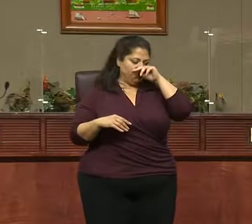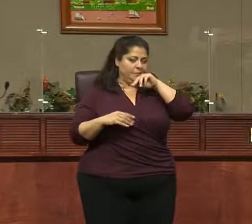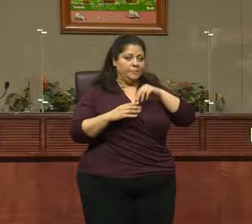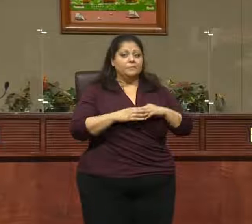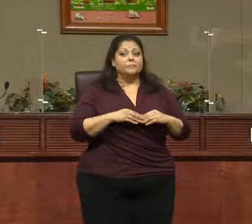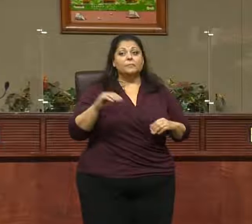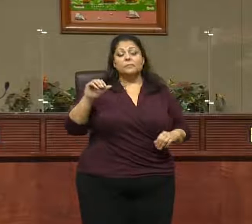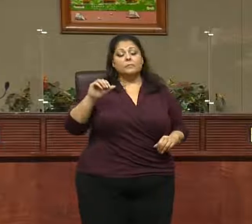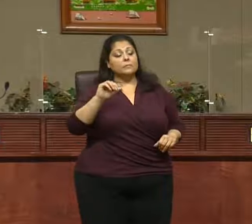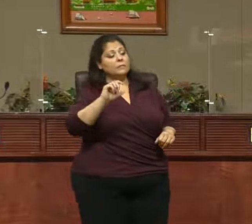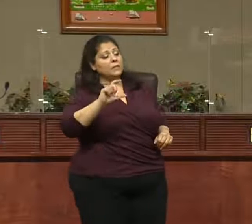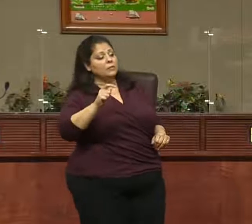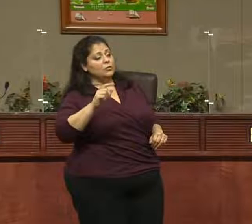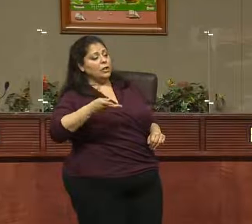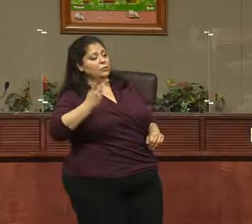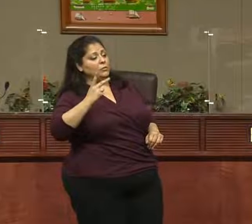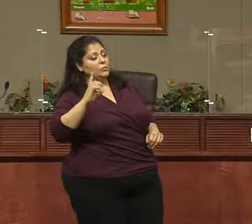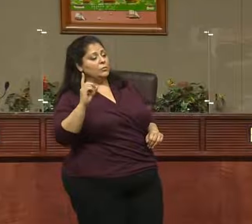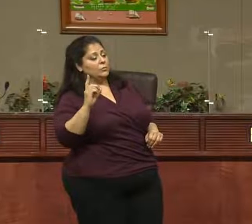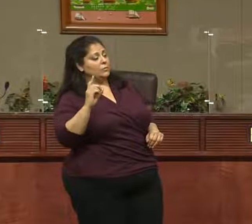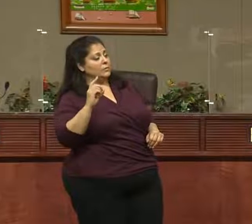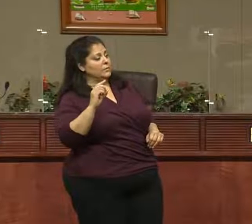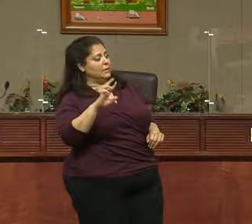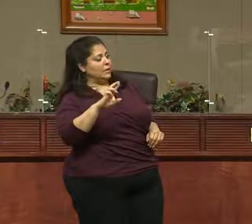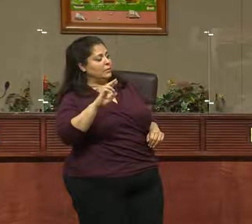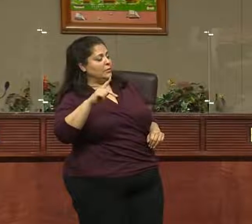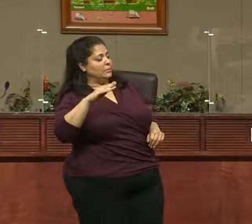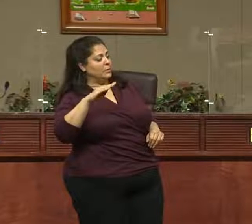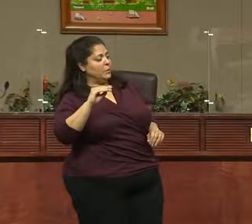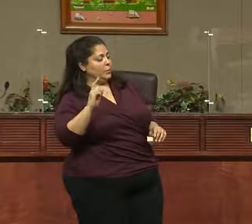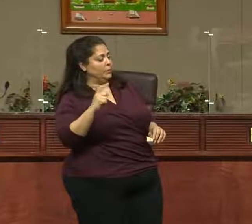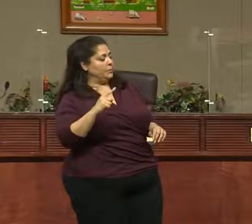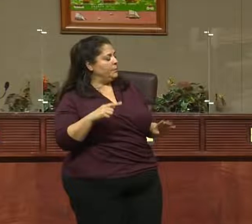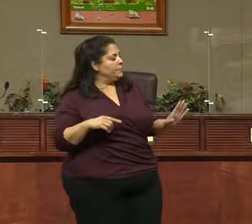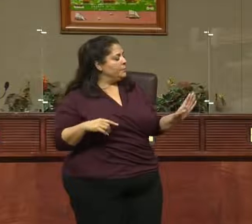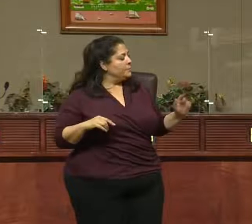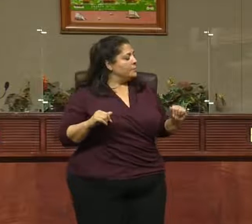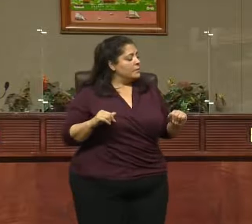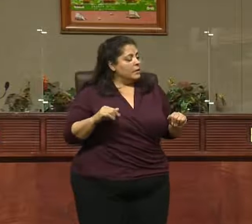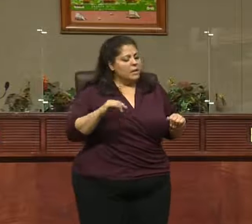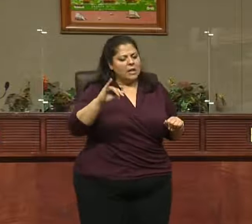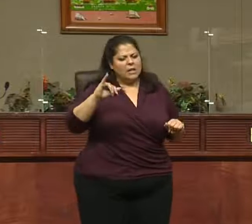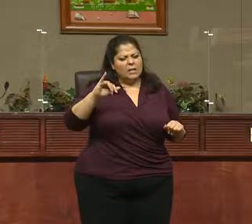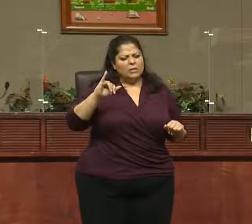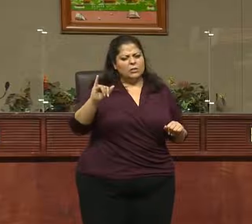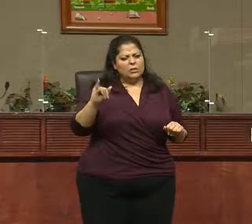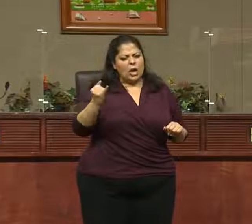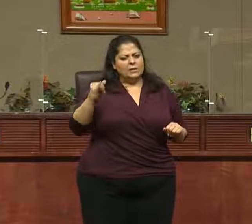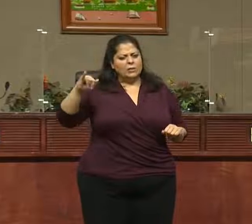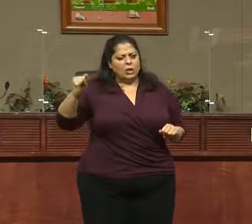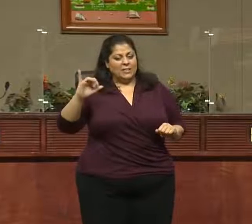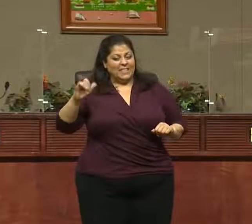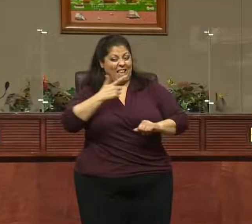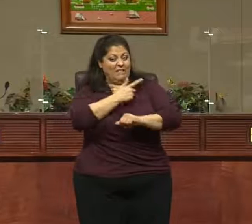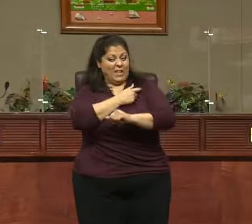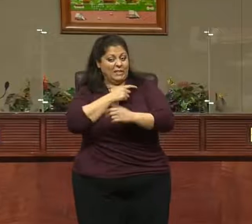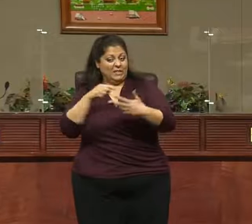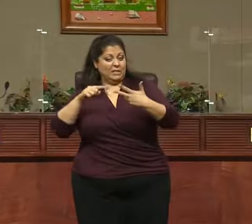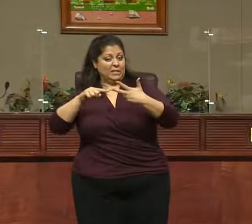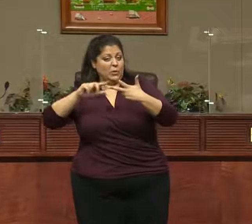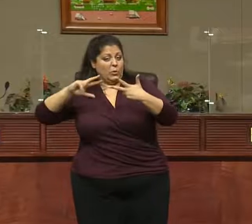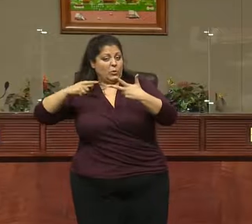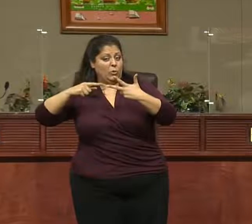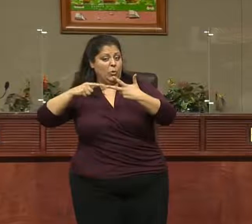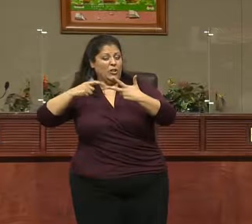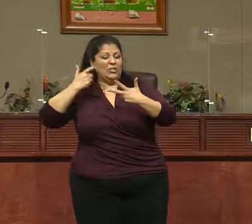Amanda Dukes with Channel 2. It's for Dr. Pino. Dr. Pino, the Johnson & Johnson vaccine got its approval